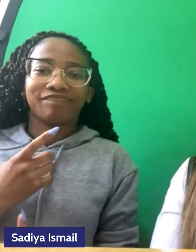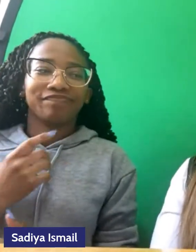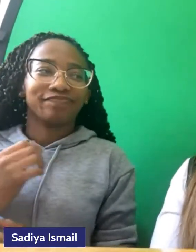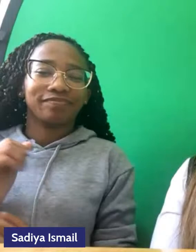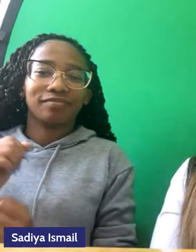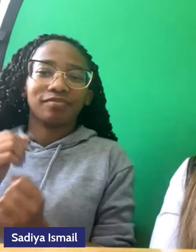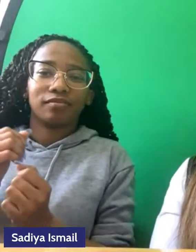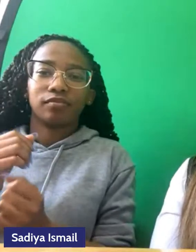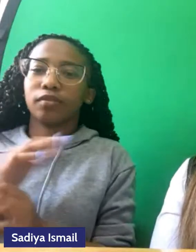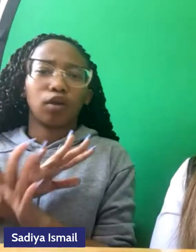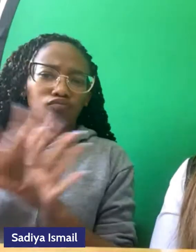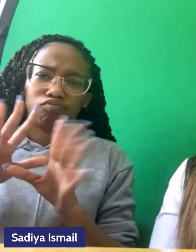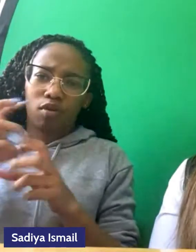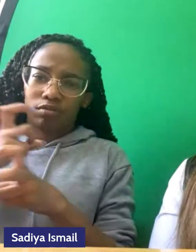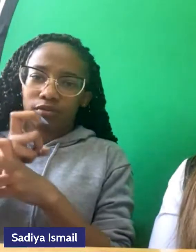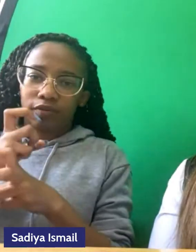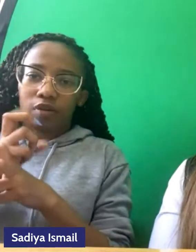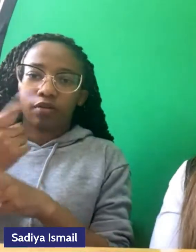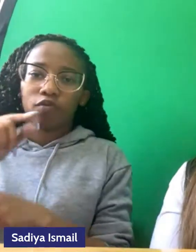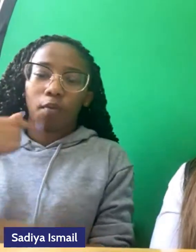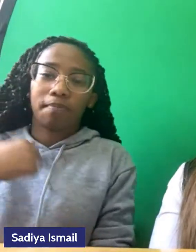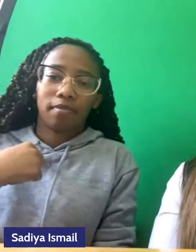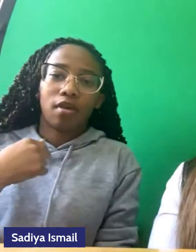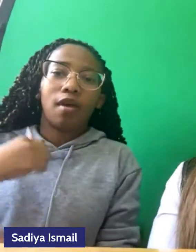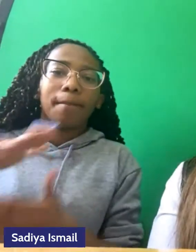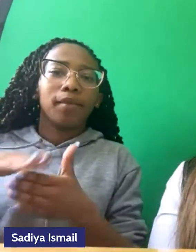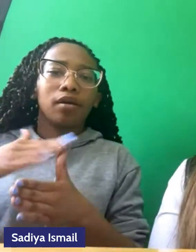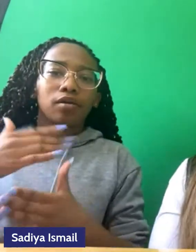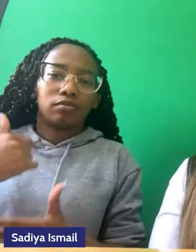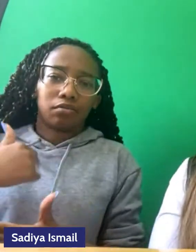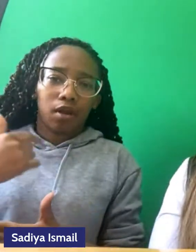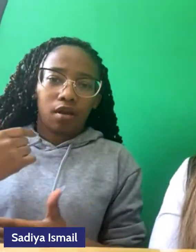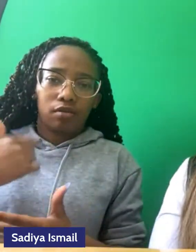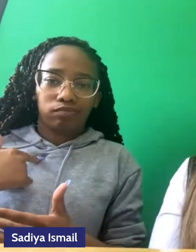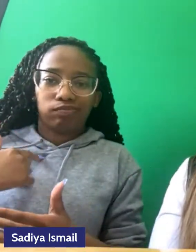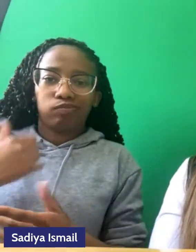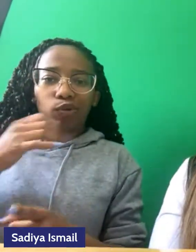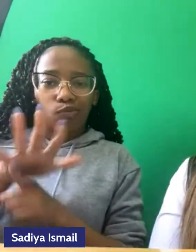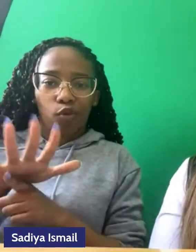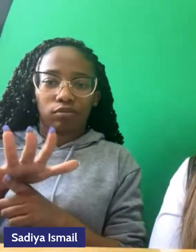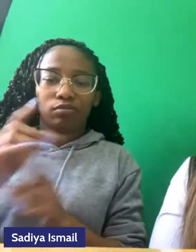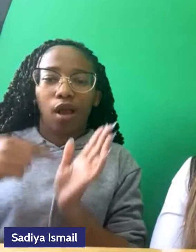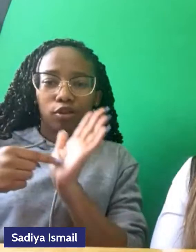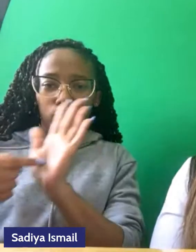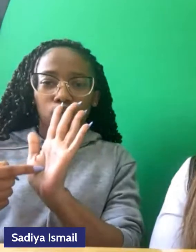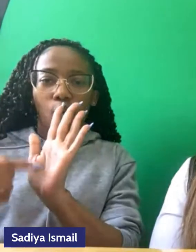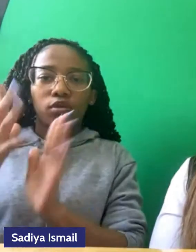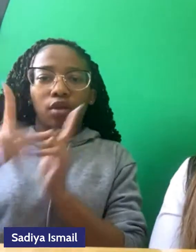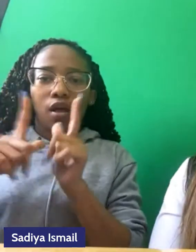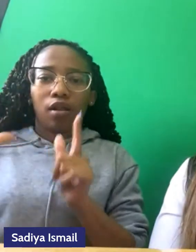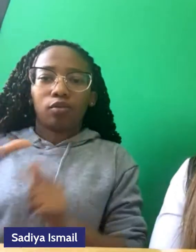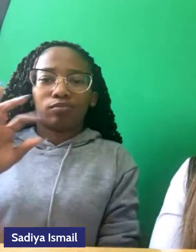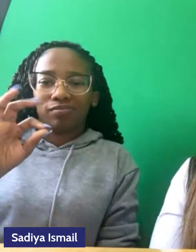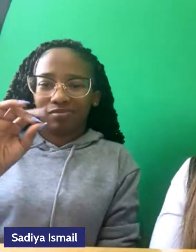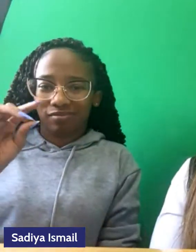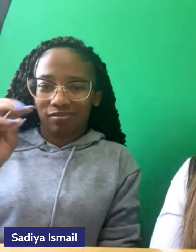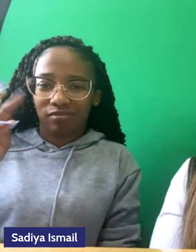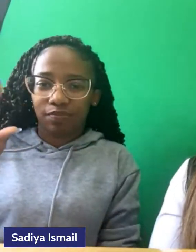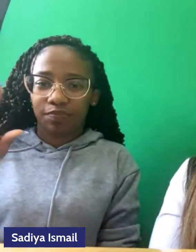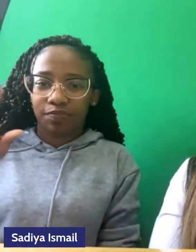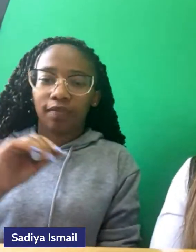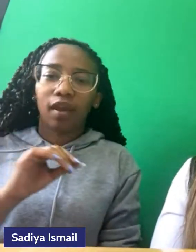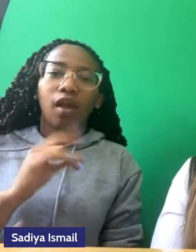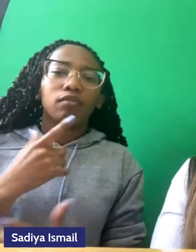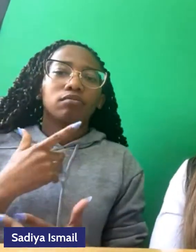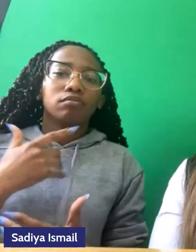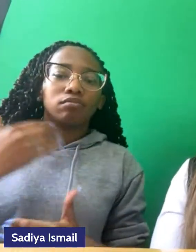it wasn't difficult for me because I was exposed to sign language every day. And as